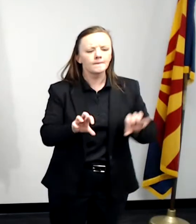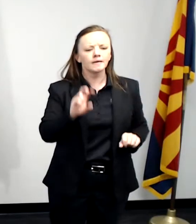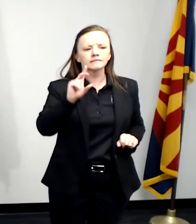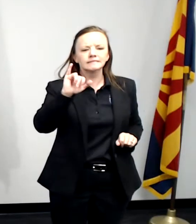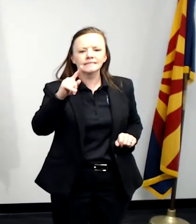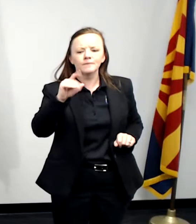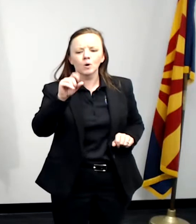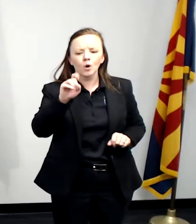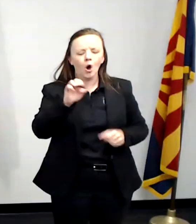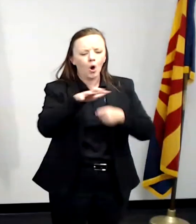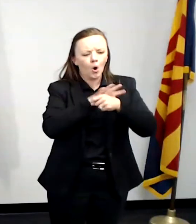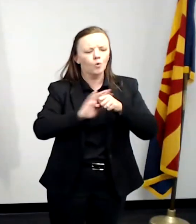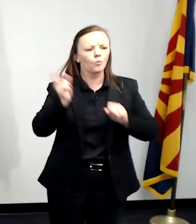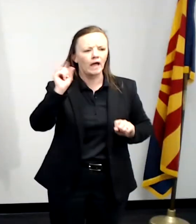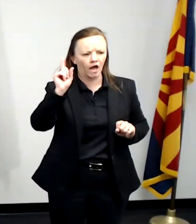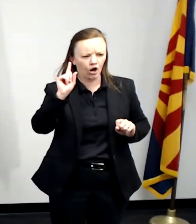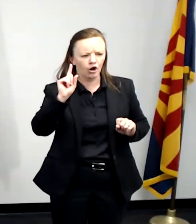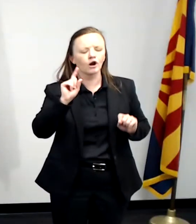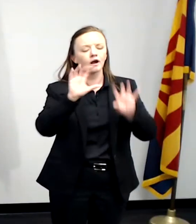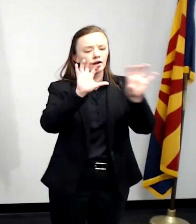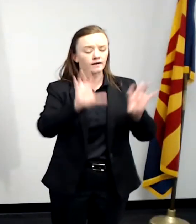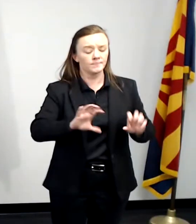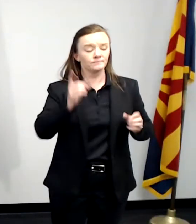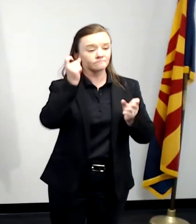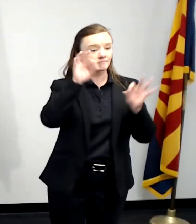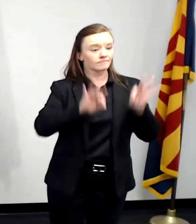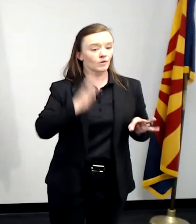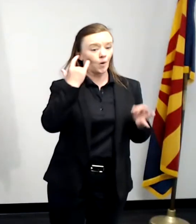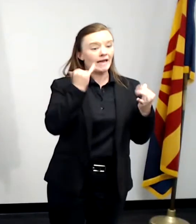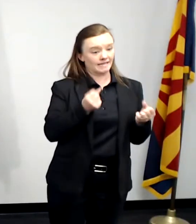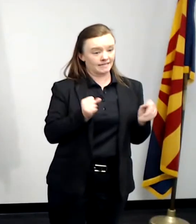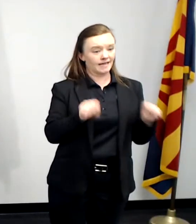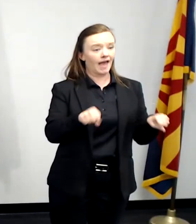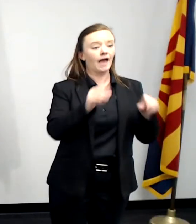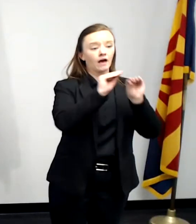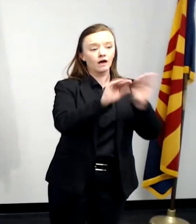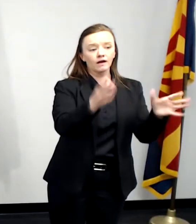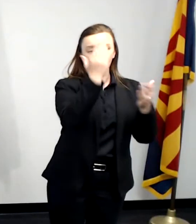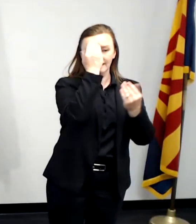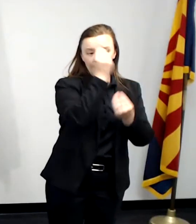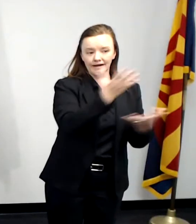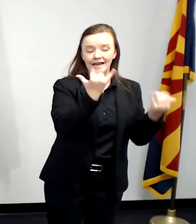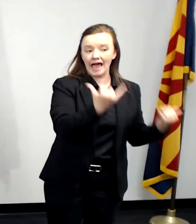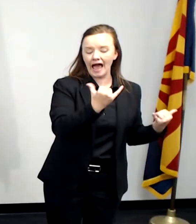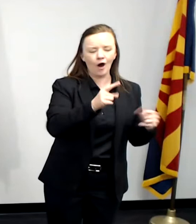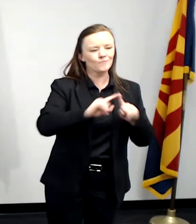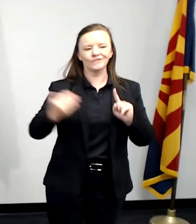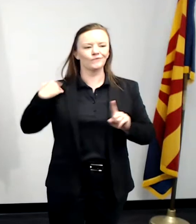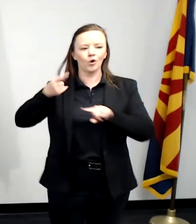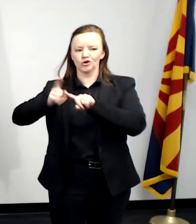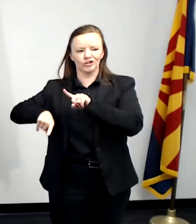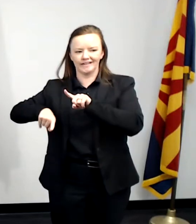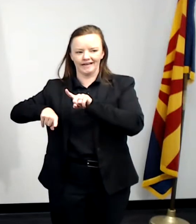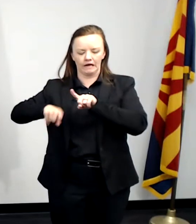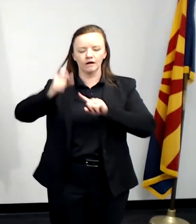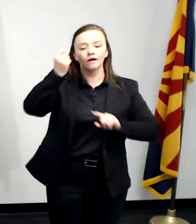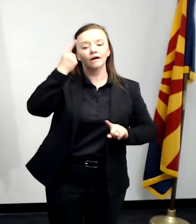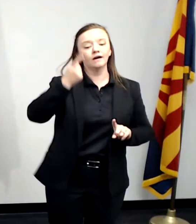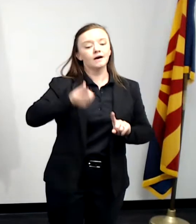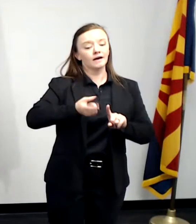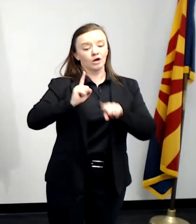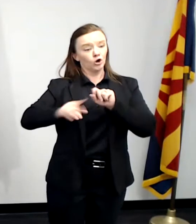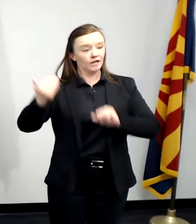that now, and we weren't able to do that before, is because we have enough cases in each of these areas that you can't use